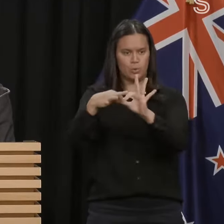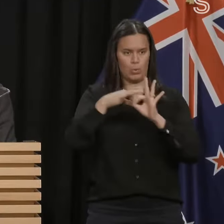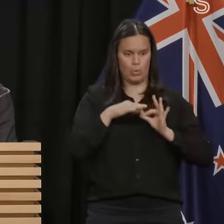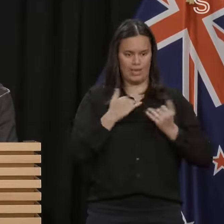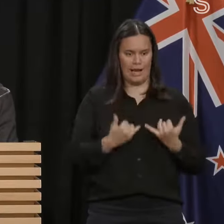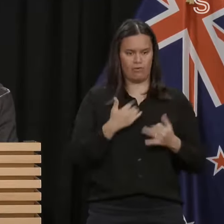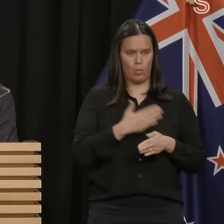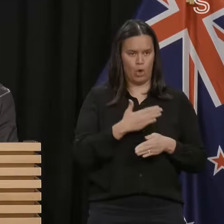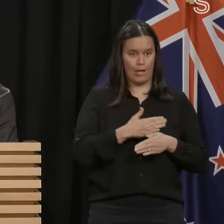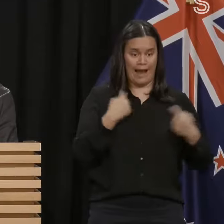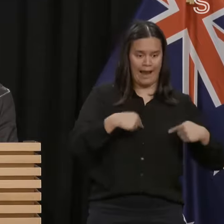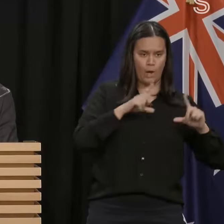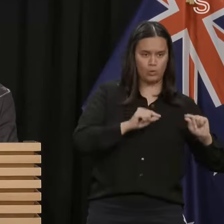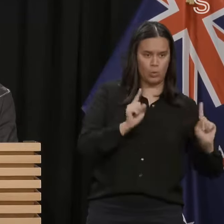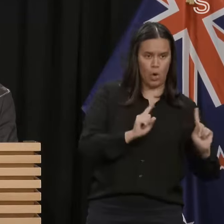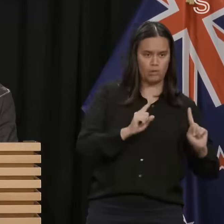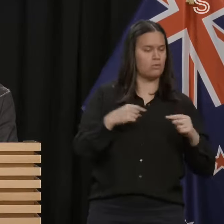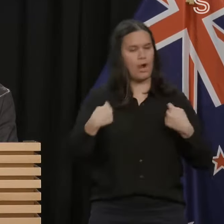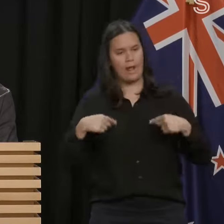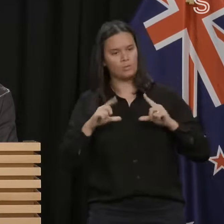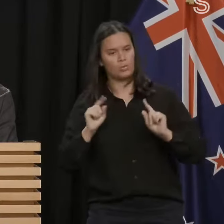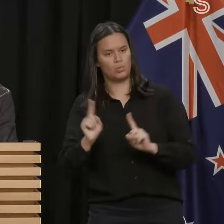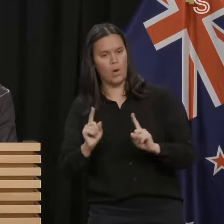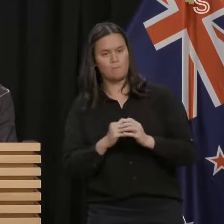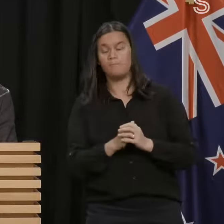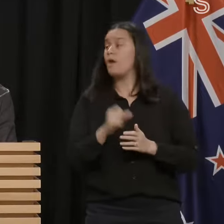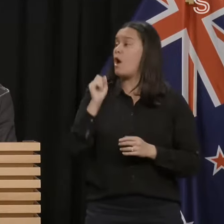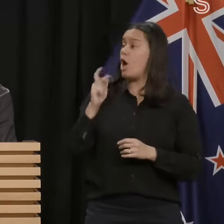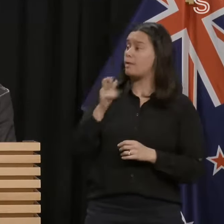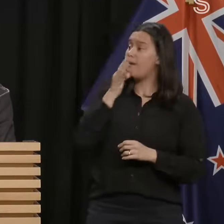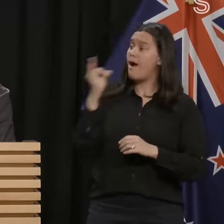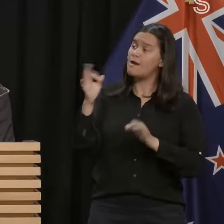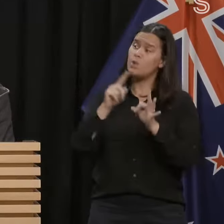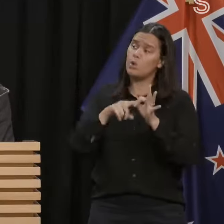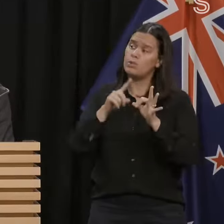few weeks. And on a separate topic, are you worried about the